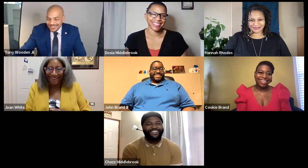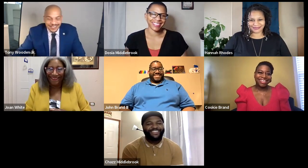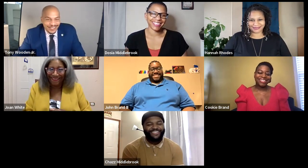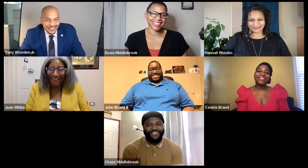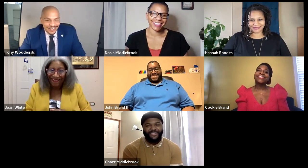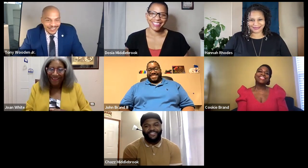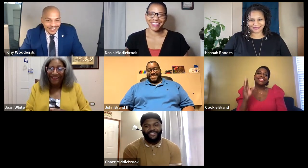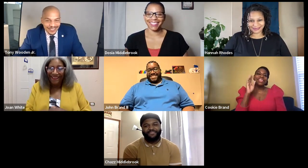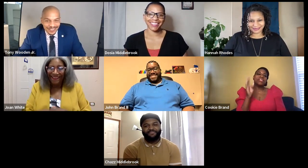Cookie, you're up next.